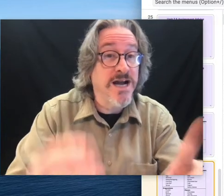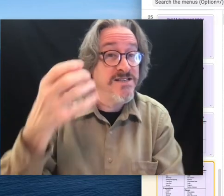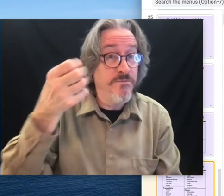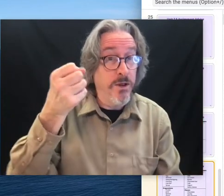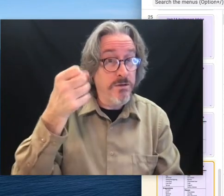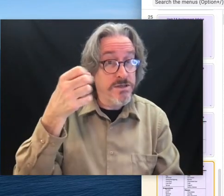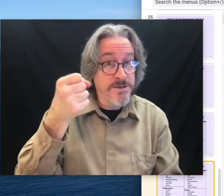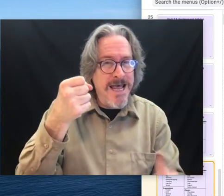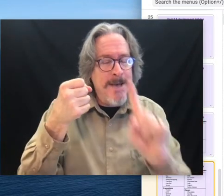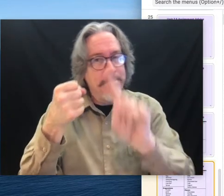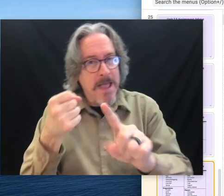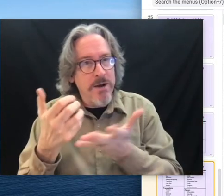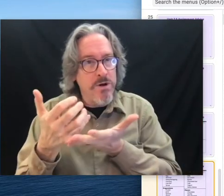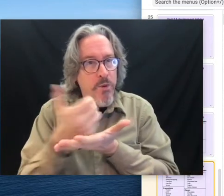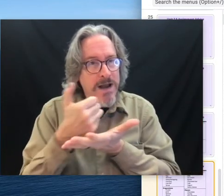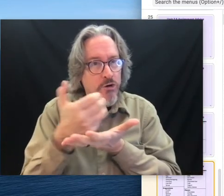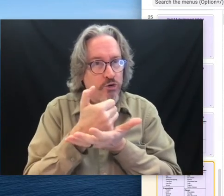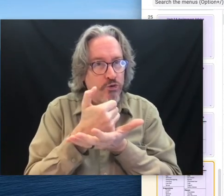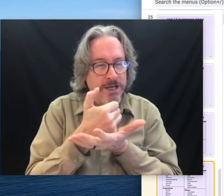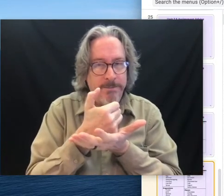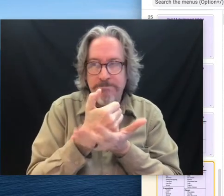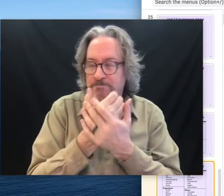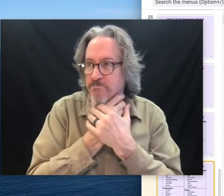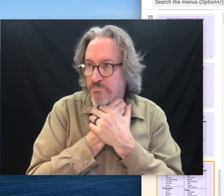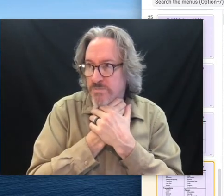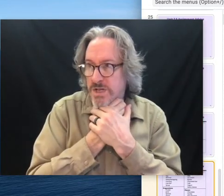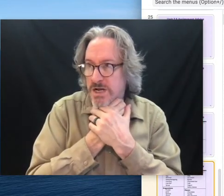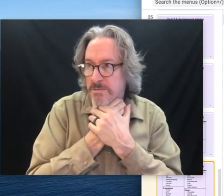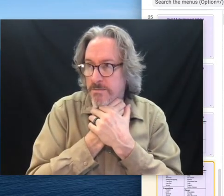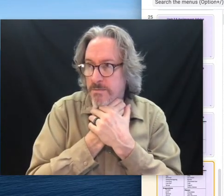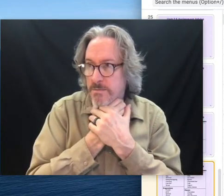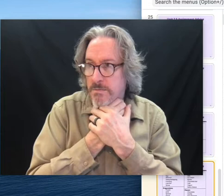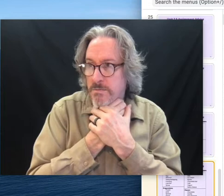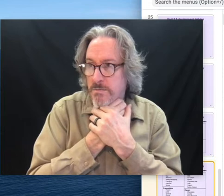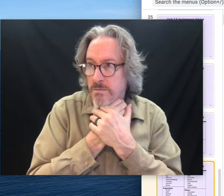Different kinds of milks. And I want to point out cream.